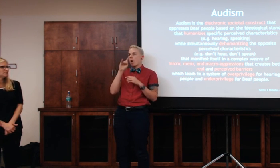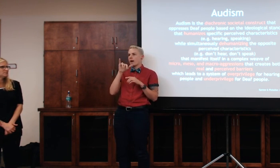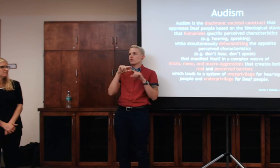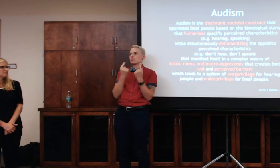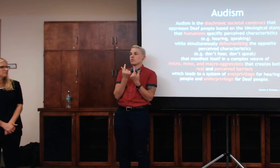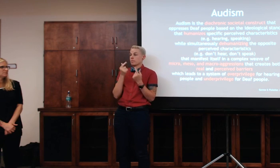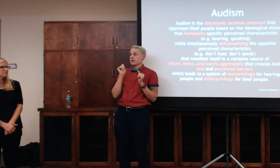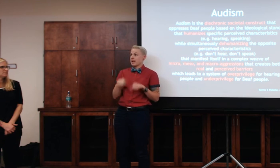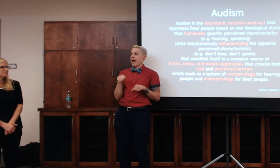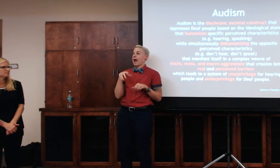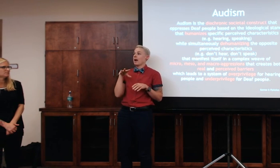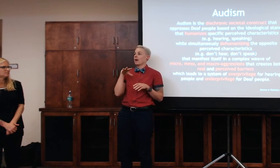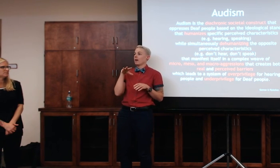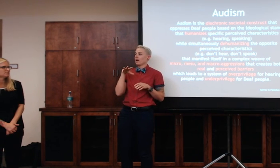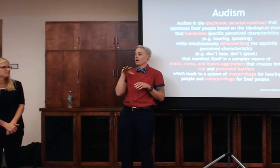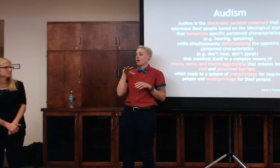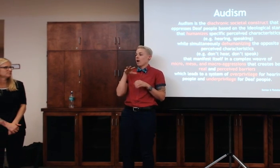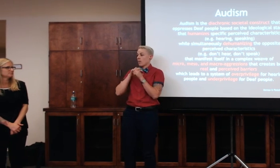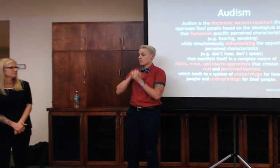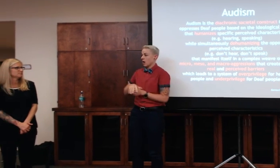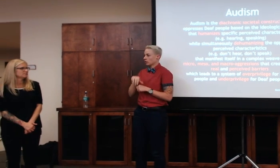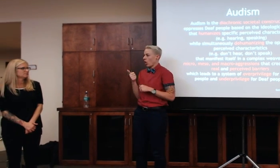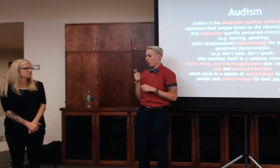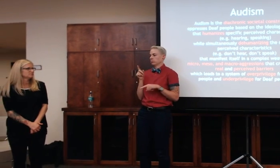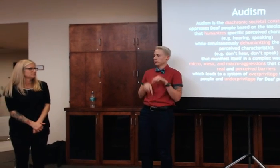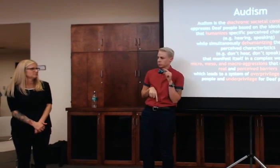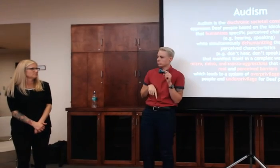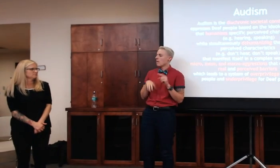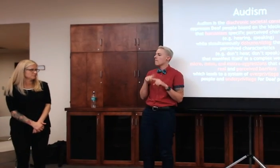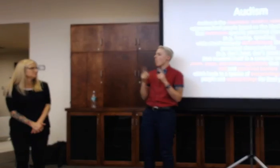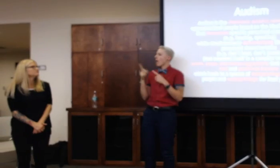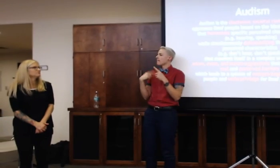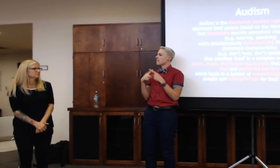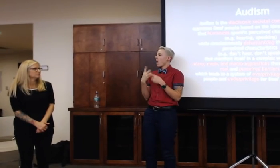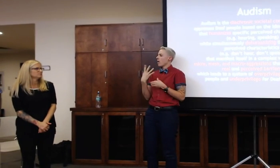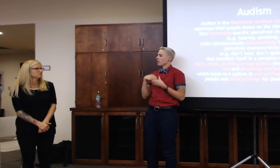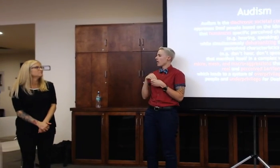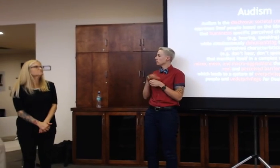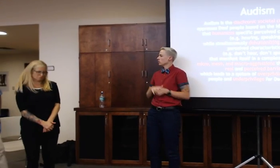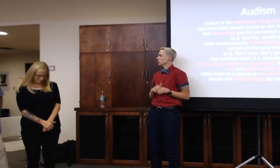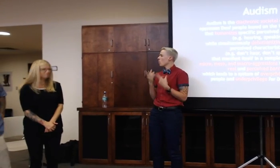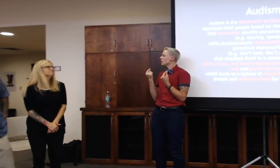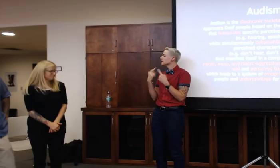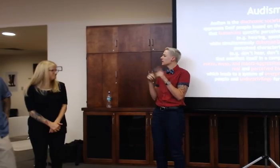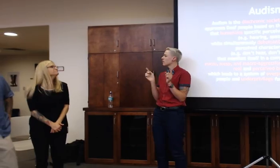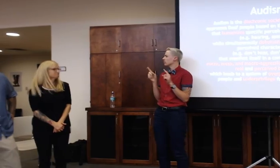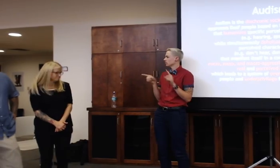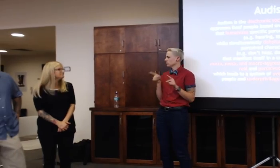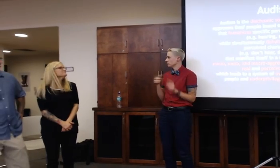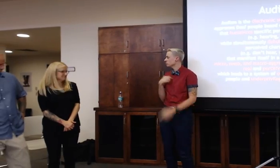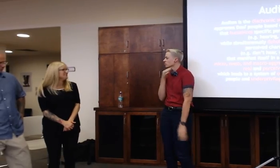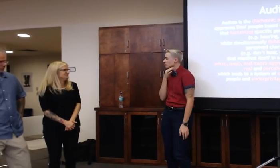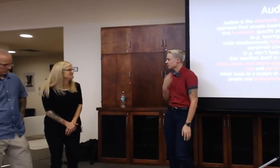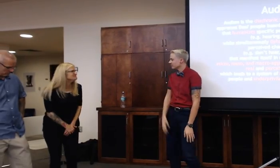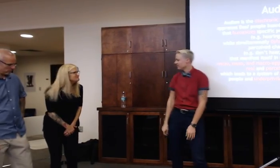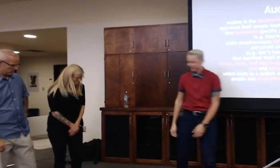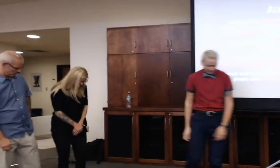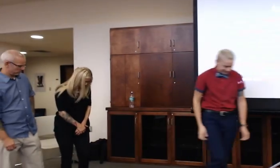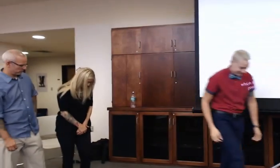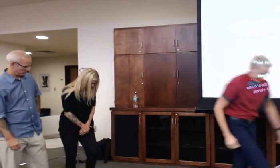if you're in a minority or a group of minorities, you can't oppress each other. But what does it mean when you oppress each other? What does that